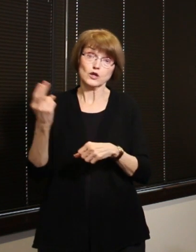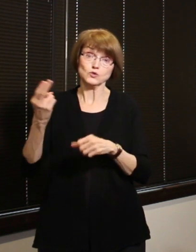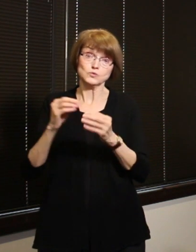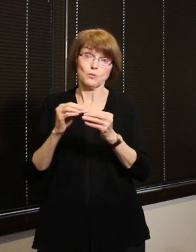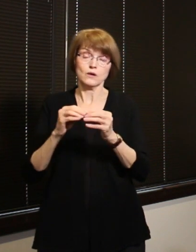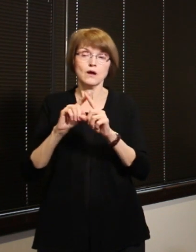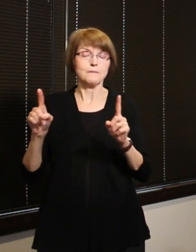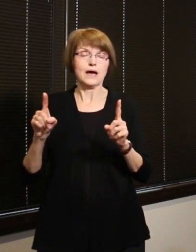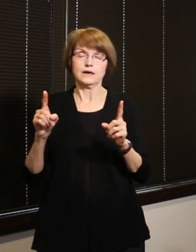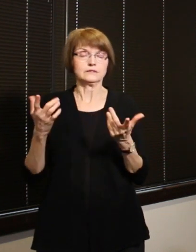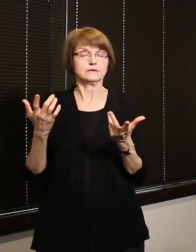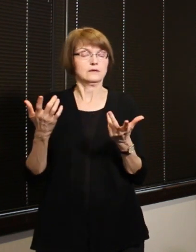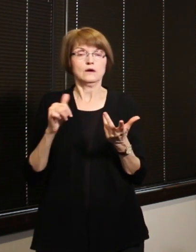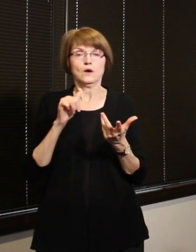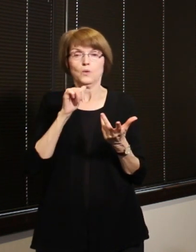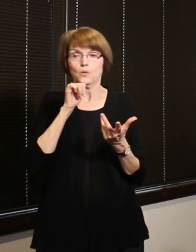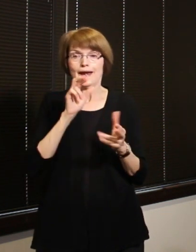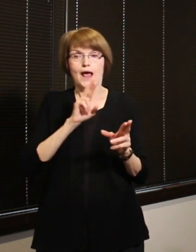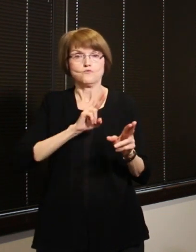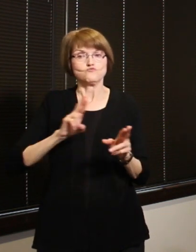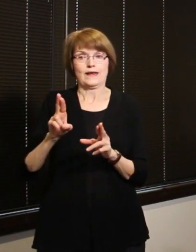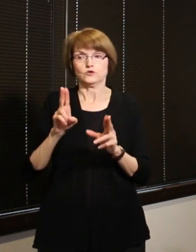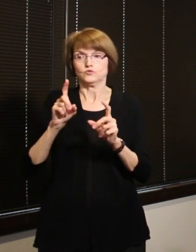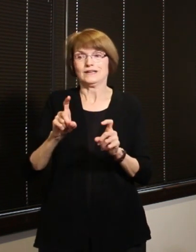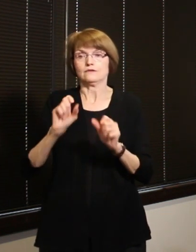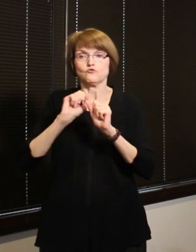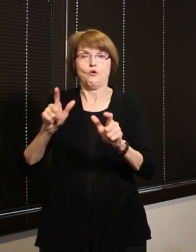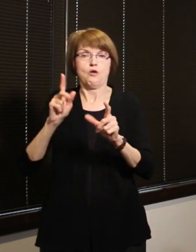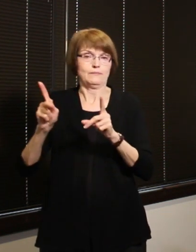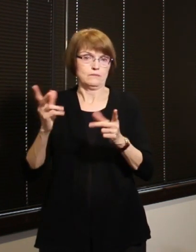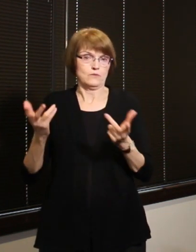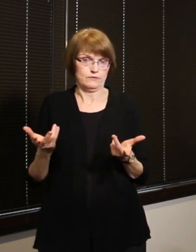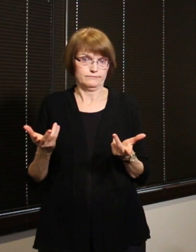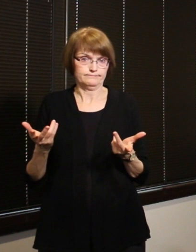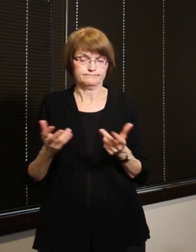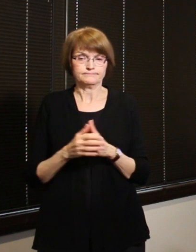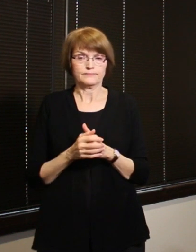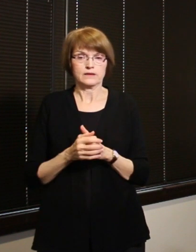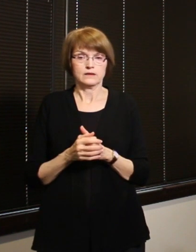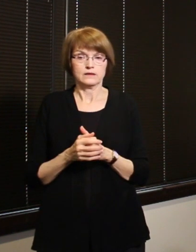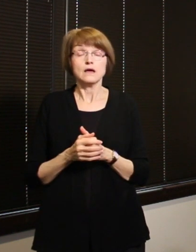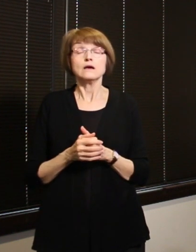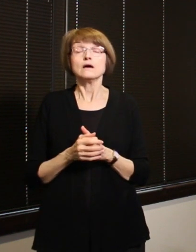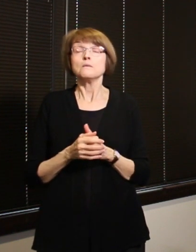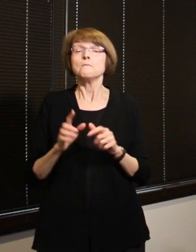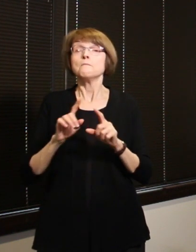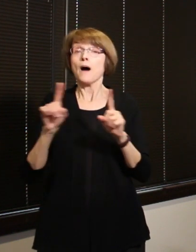not at the point now where we can do asymptomatic individuals. Now, there is a caveat to that.